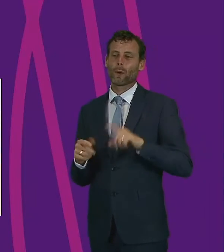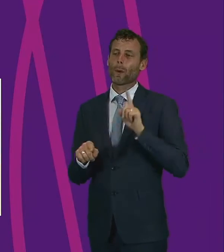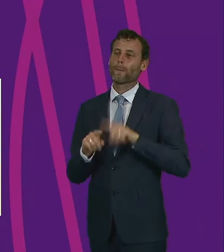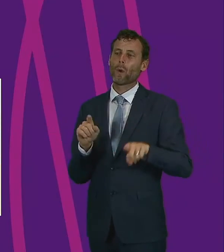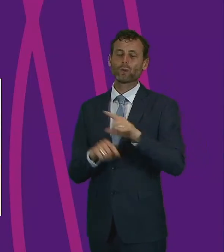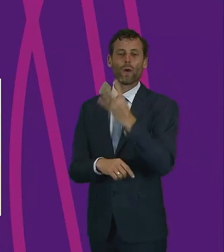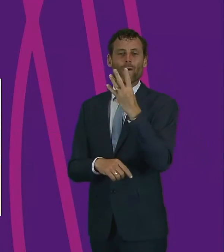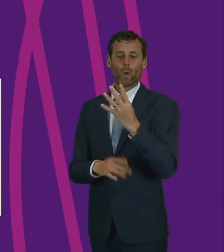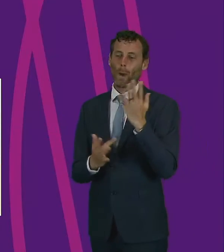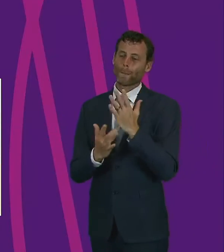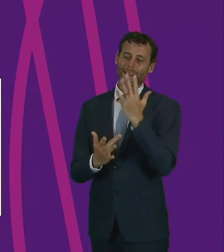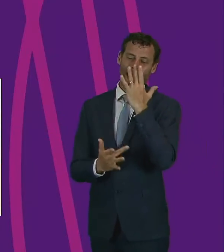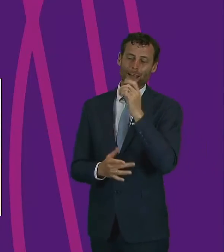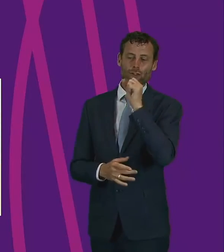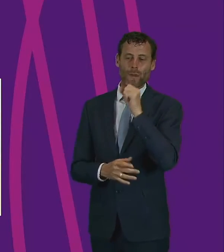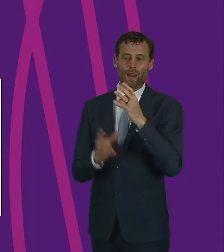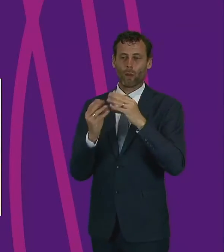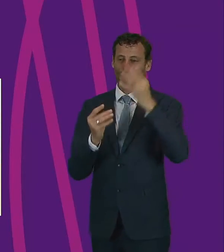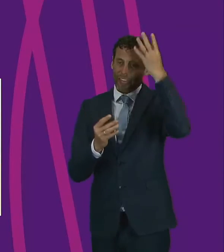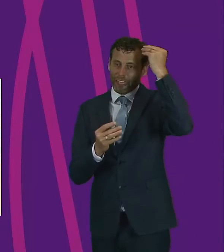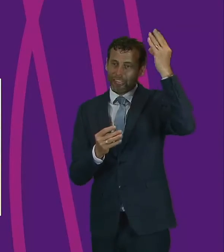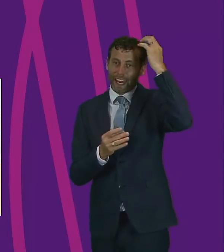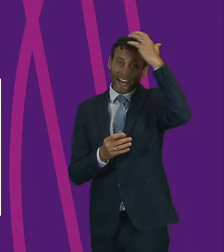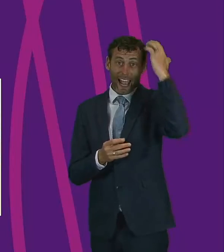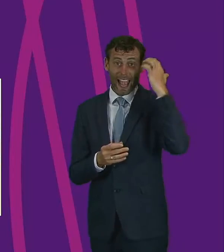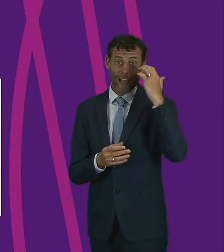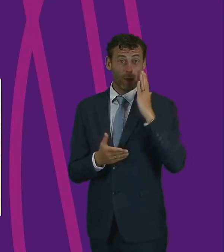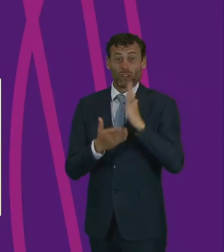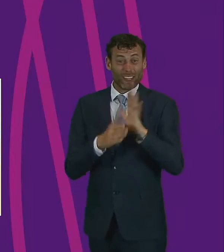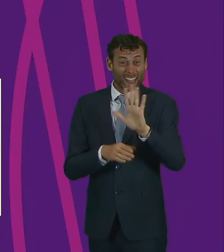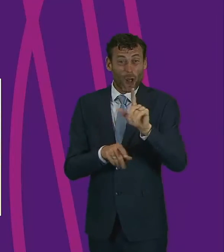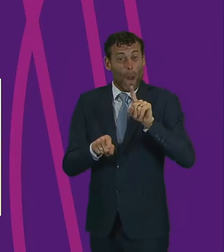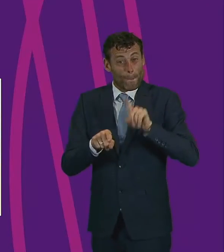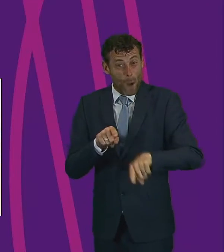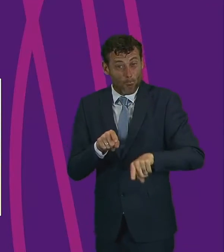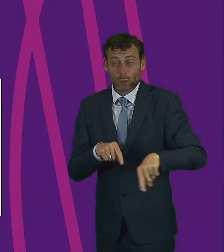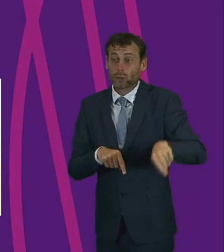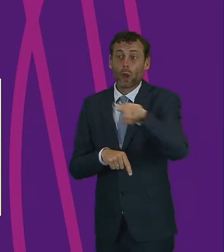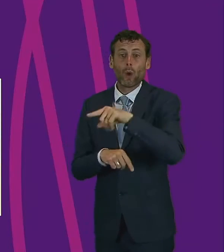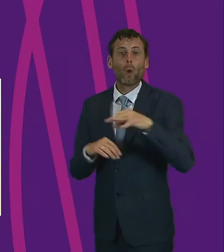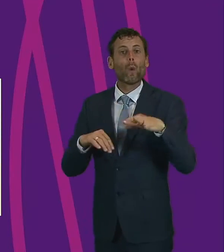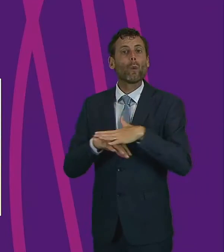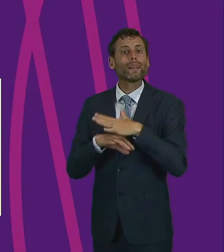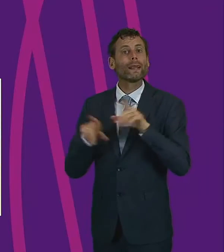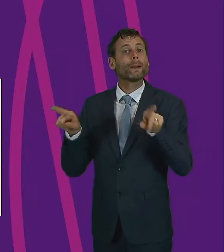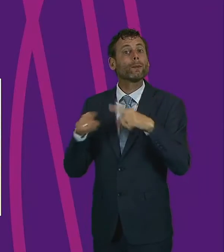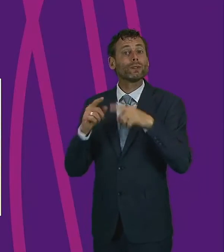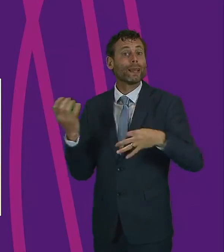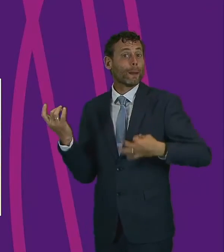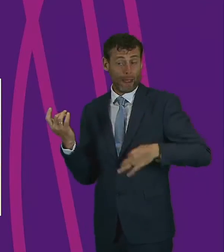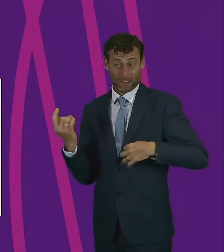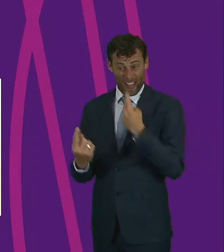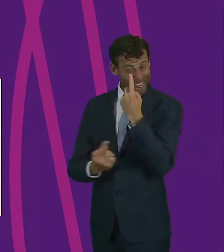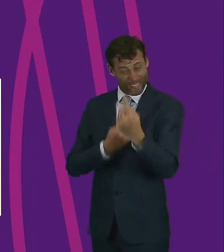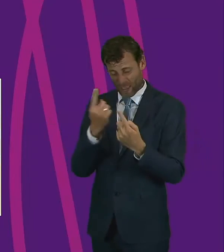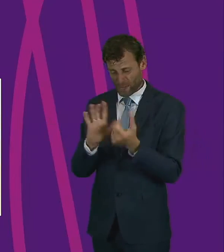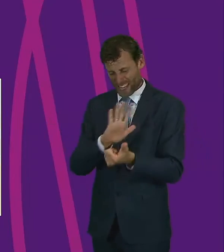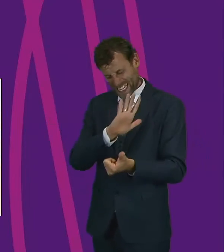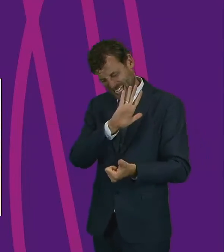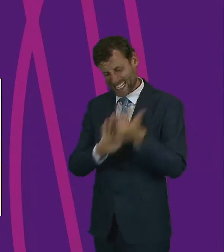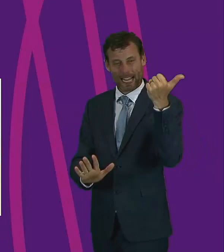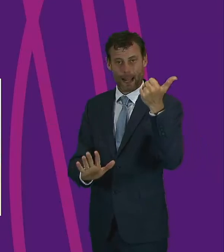poorly. But actually, the majority of people who are playing in wedding bands are highly talented, skilled, professional musicians. This provides